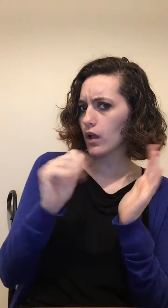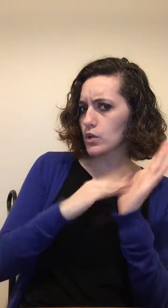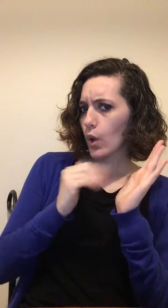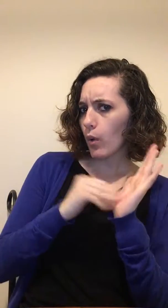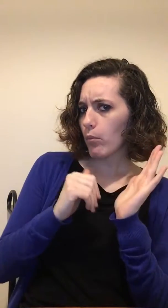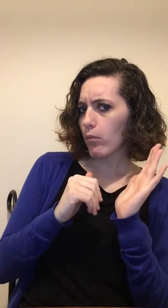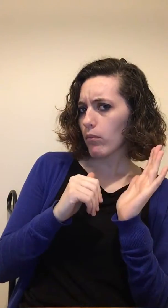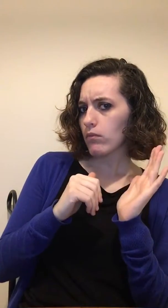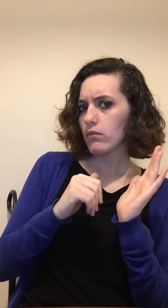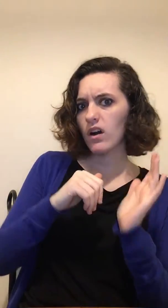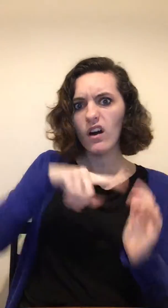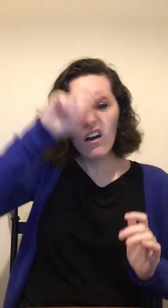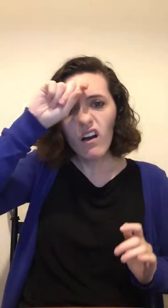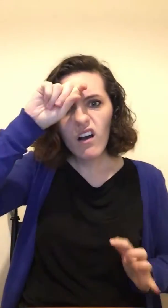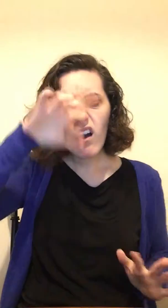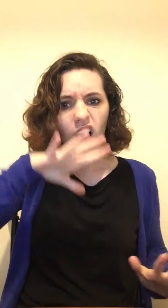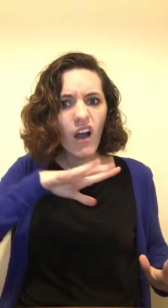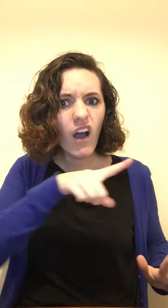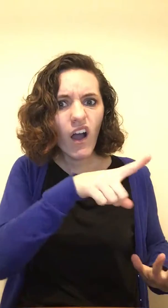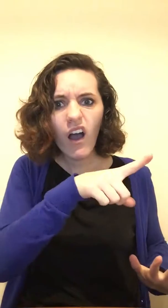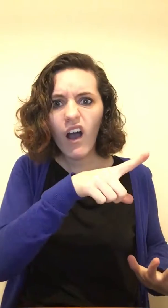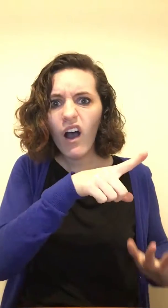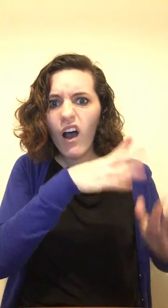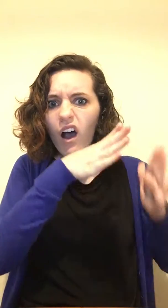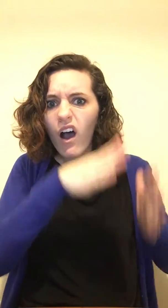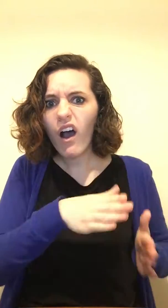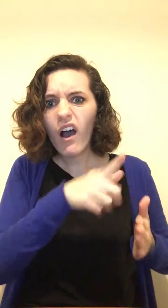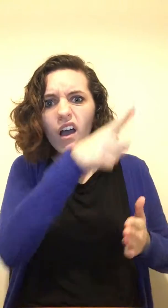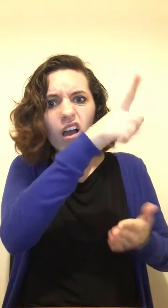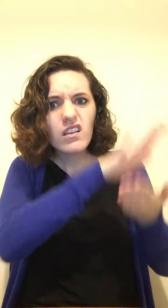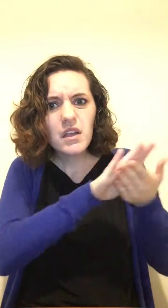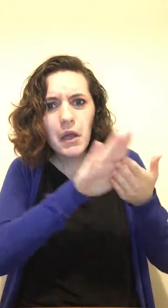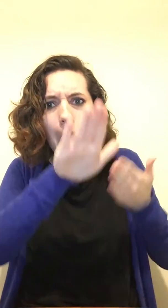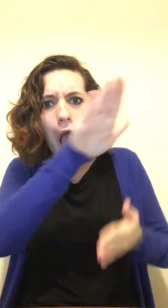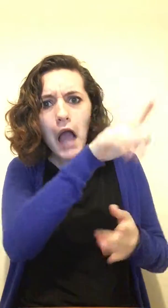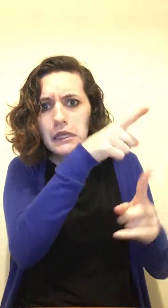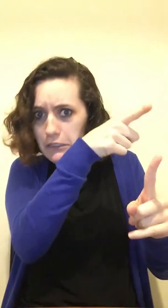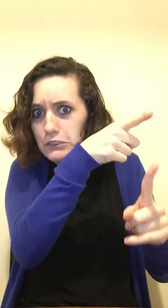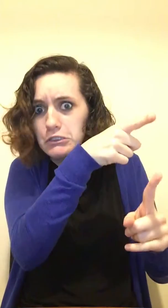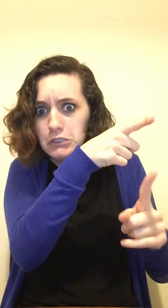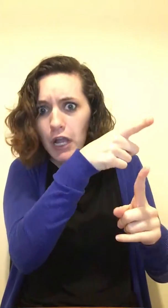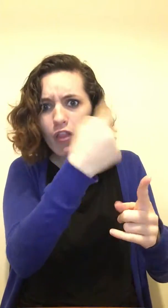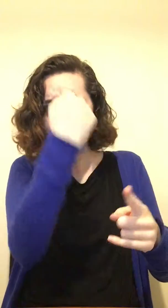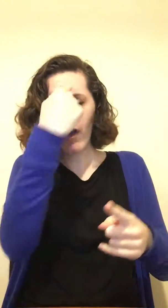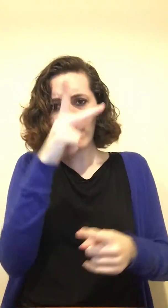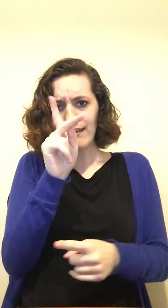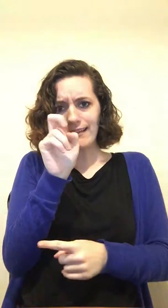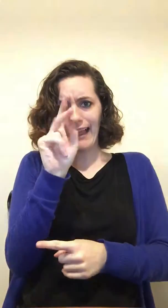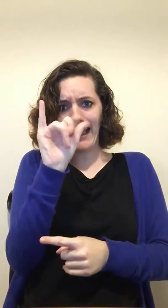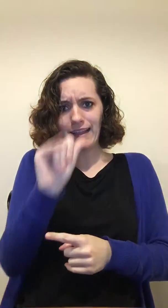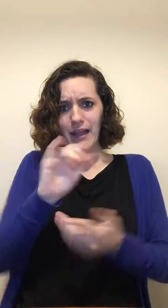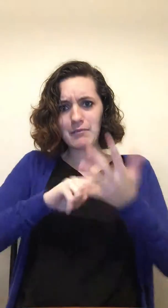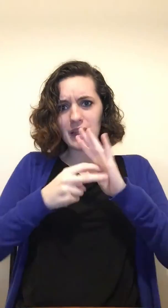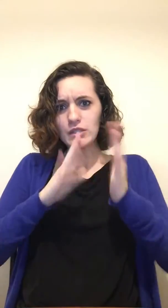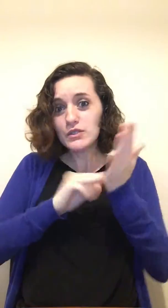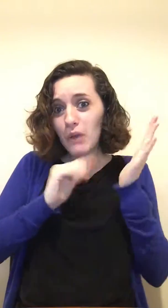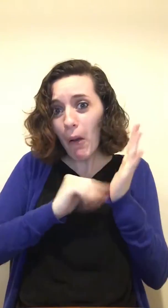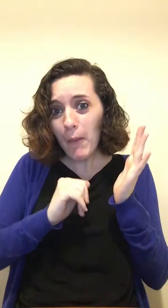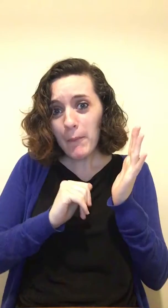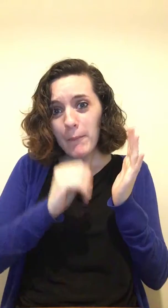I could not understand why someone at college level would think of Kenya as a kind of soap. But what I'm going to do